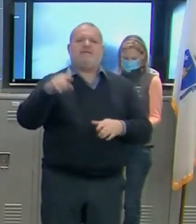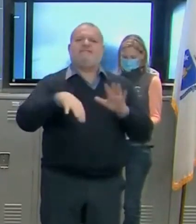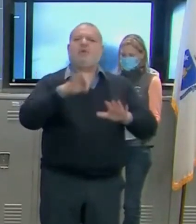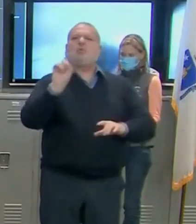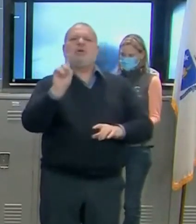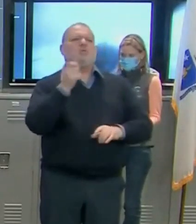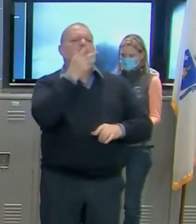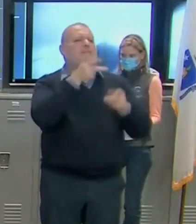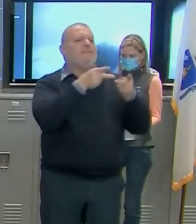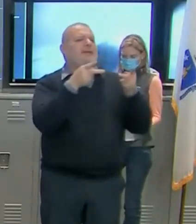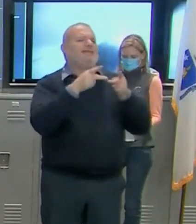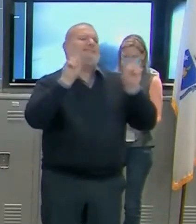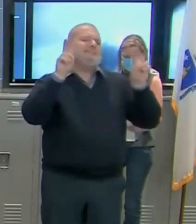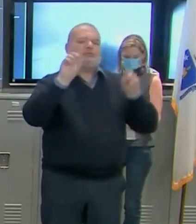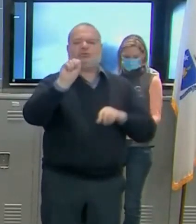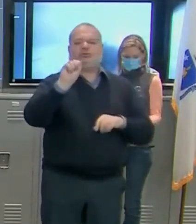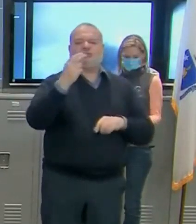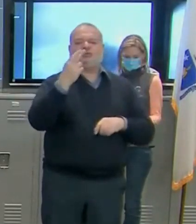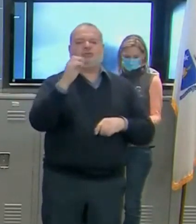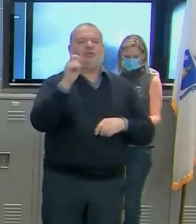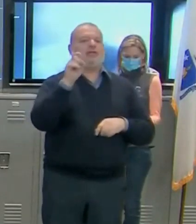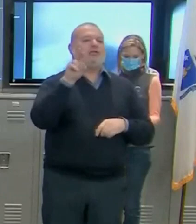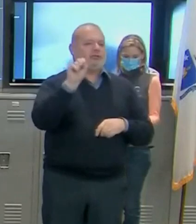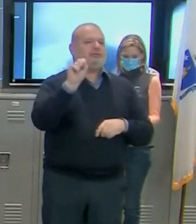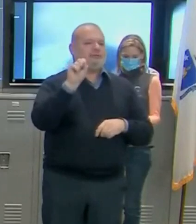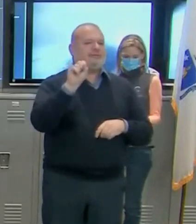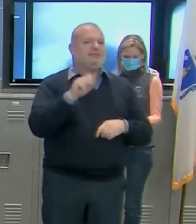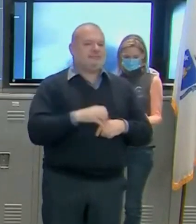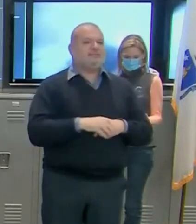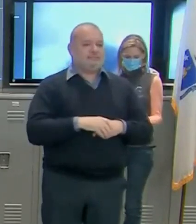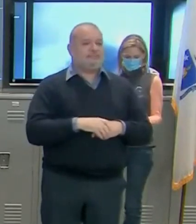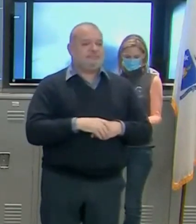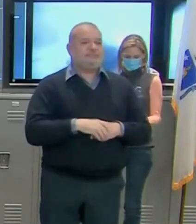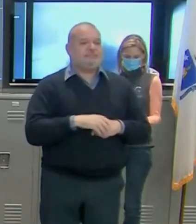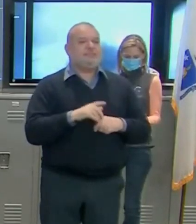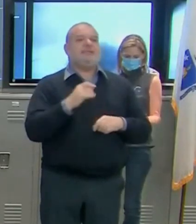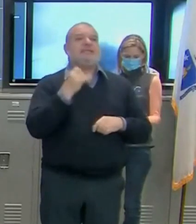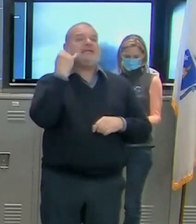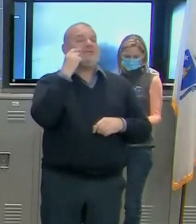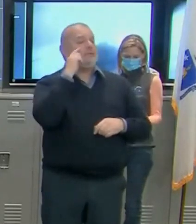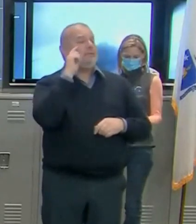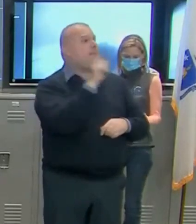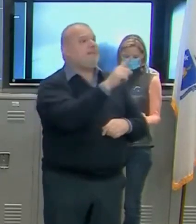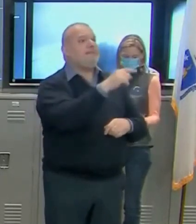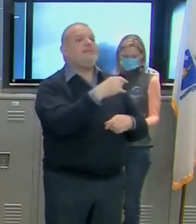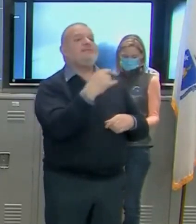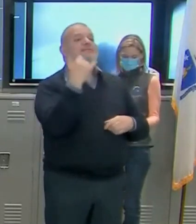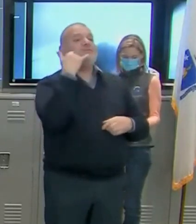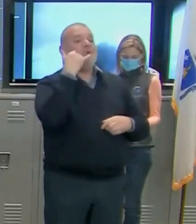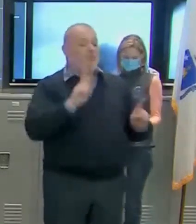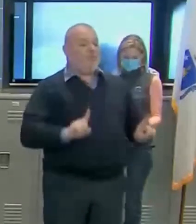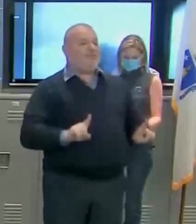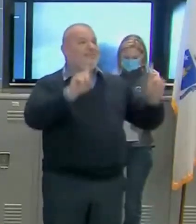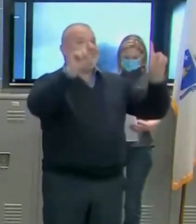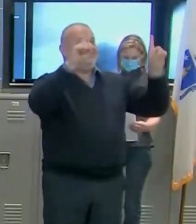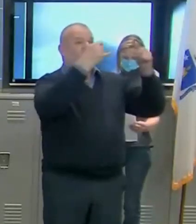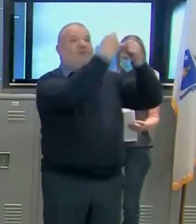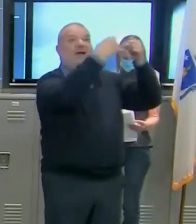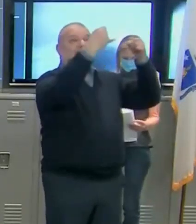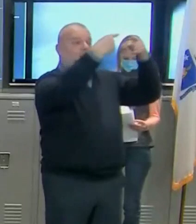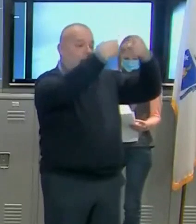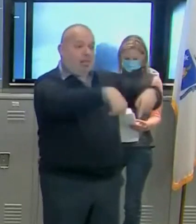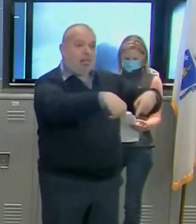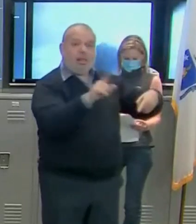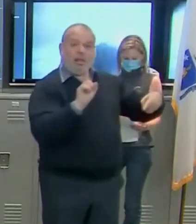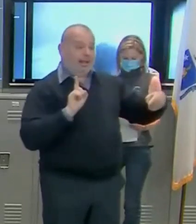them. Operate generators safely and at least 20 feet away from your home. Also, take care when you're shoveling